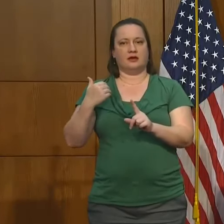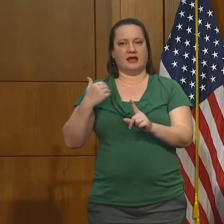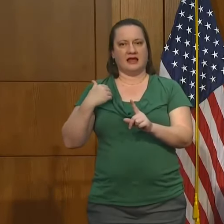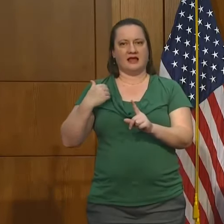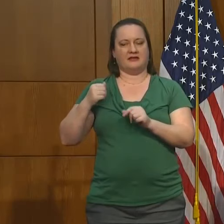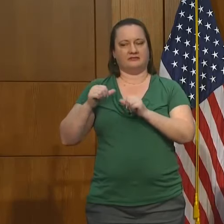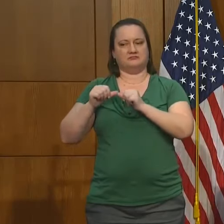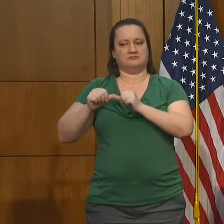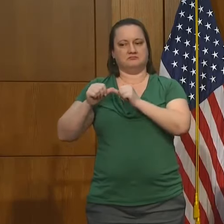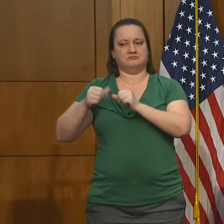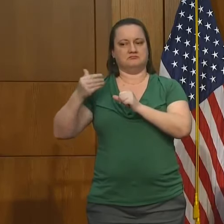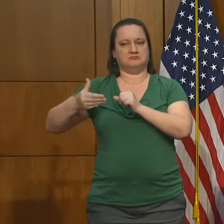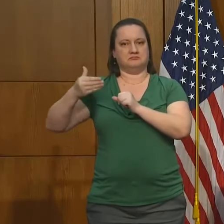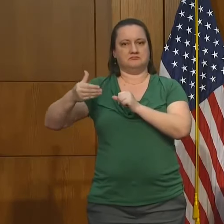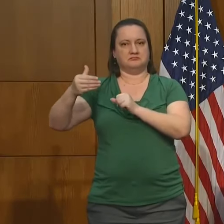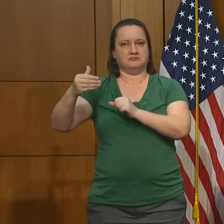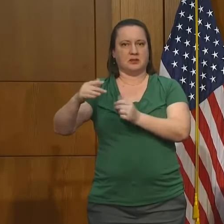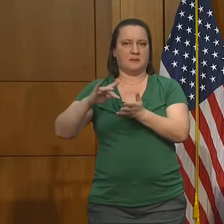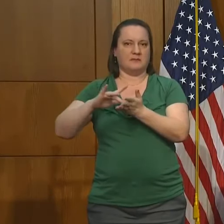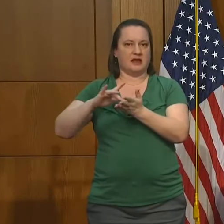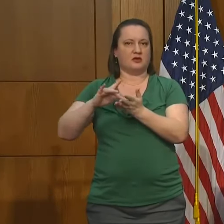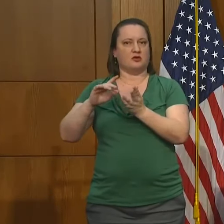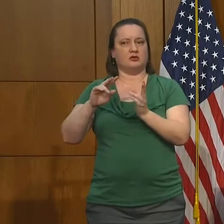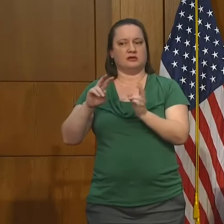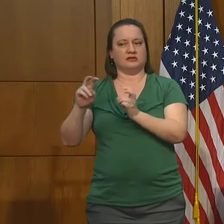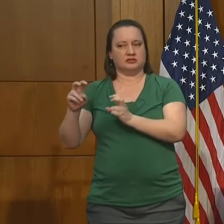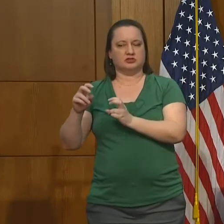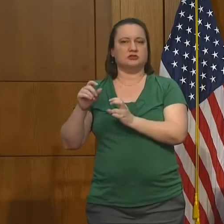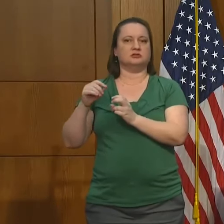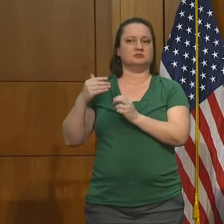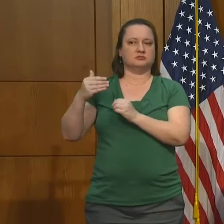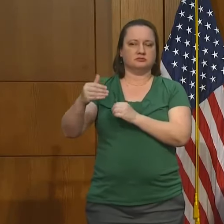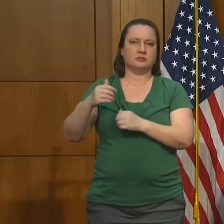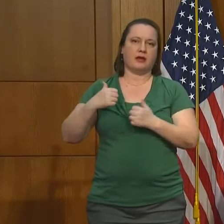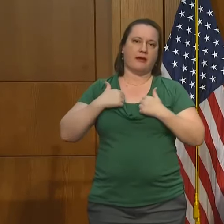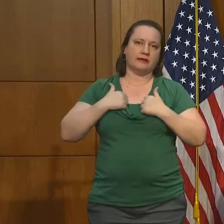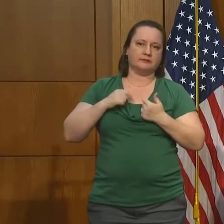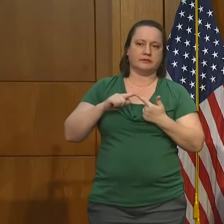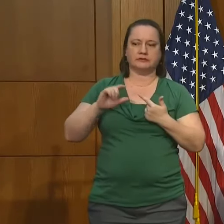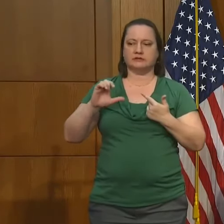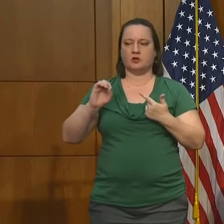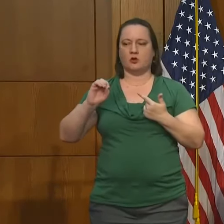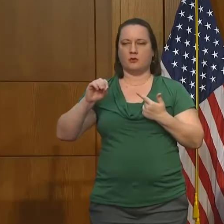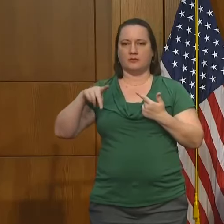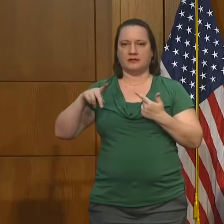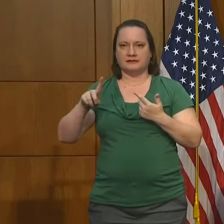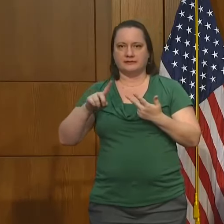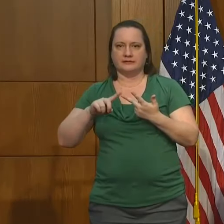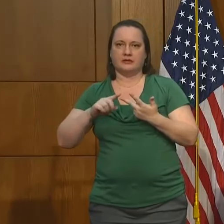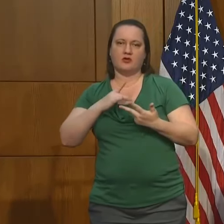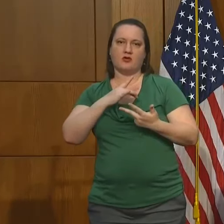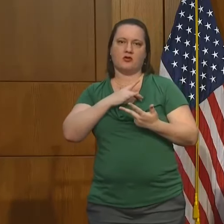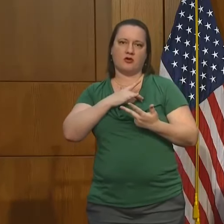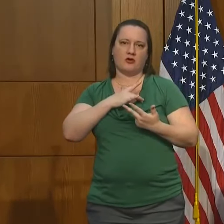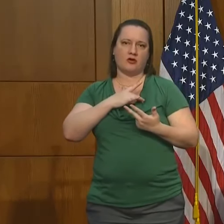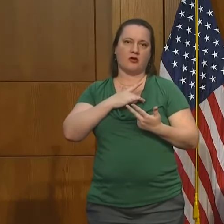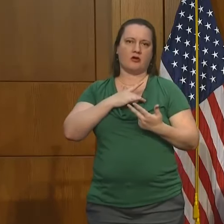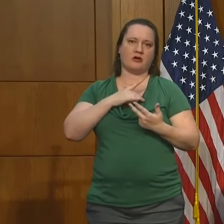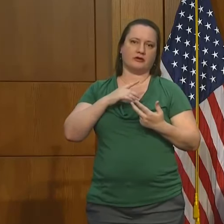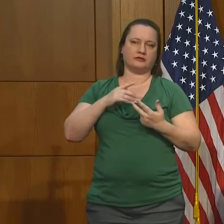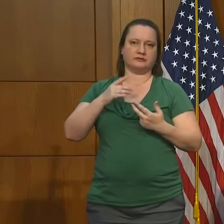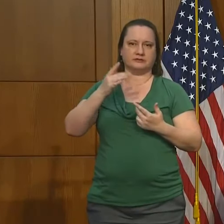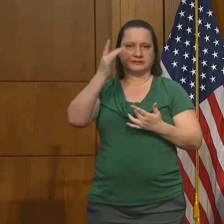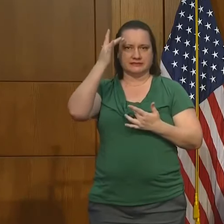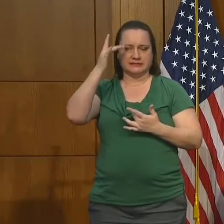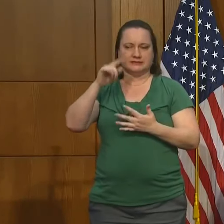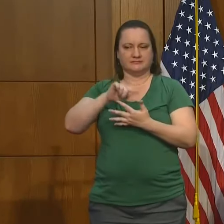with their lungs such as asthma or COPD or heart conditions, are at increased risk and have poorer outcomes